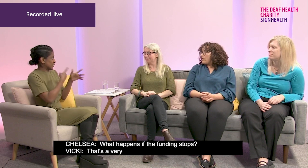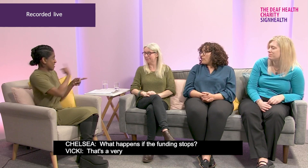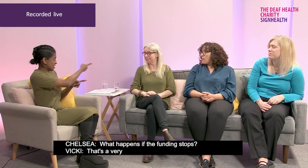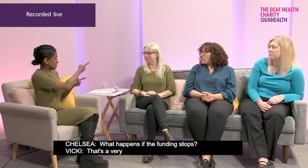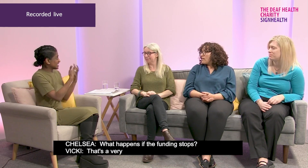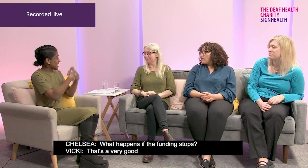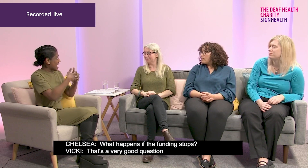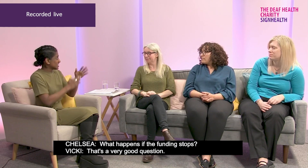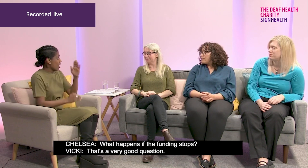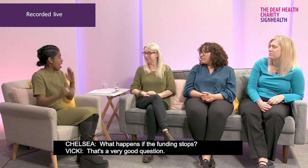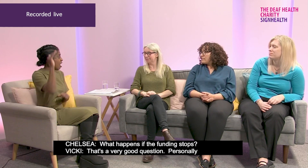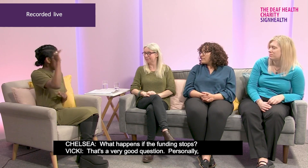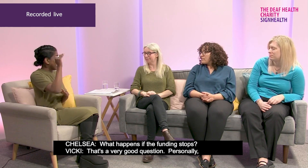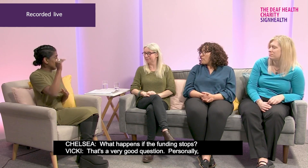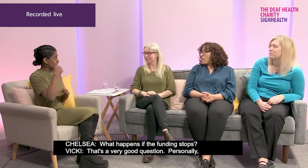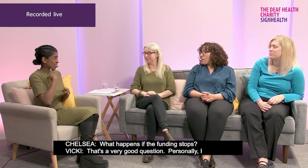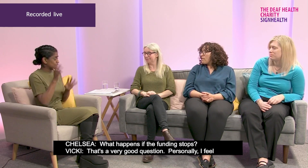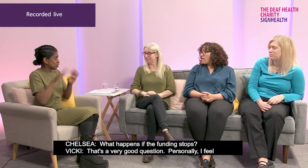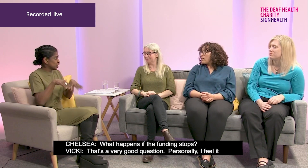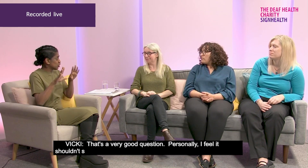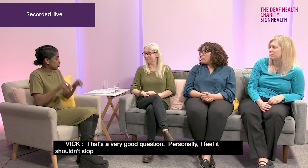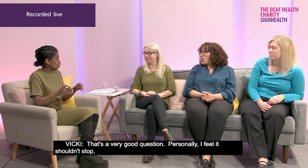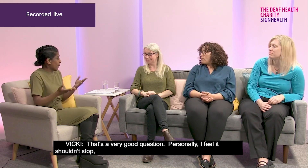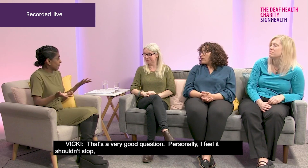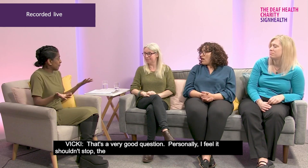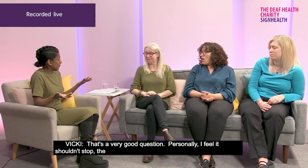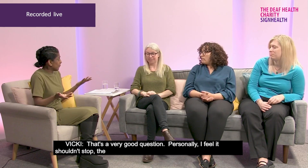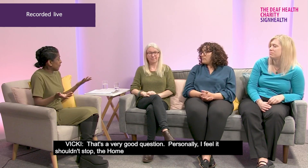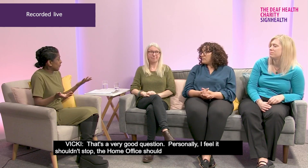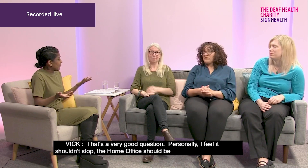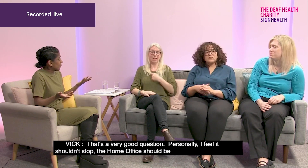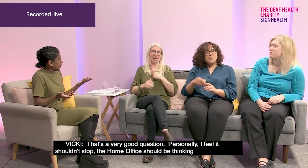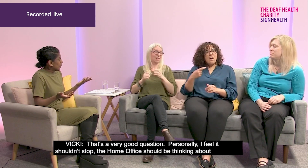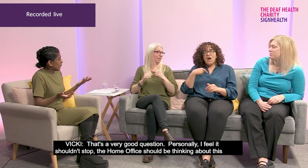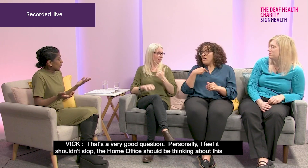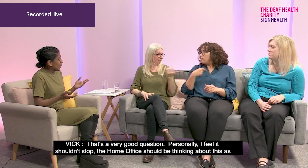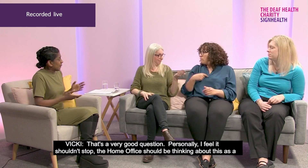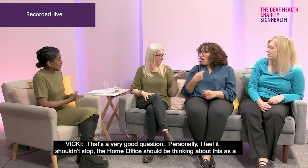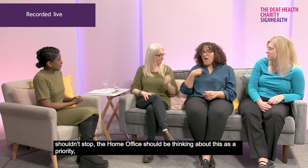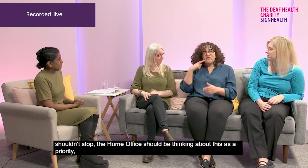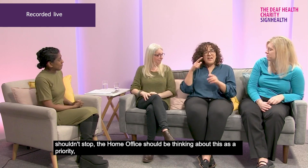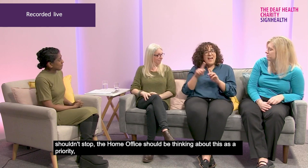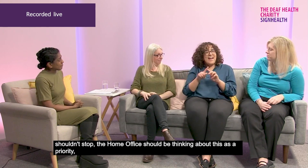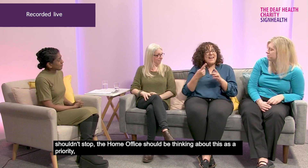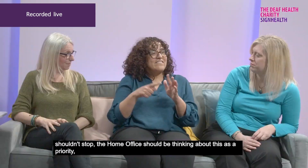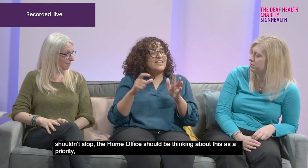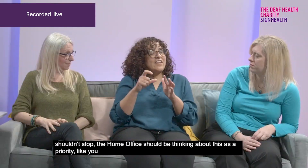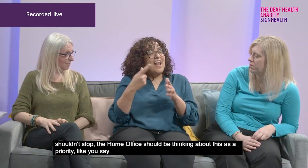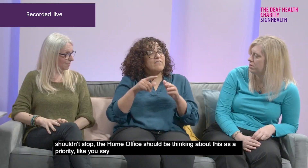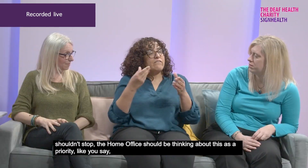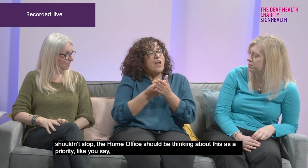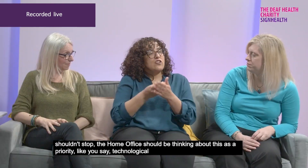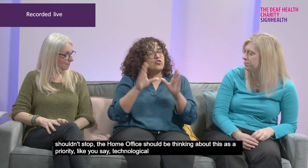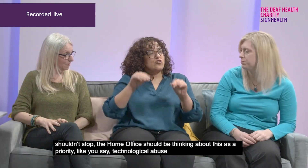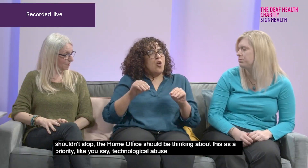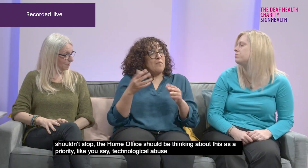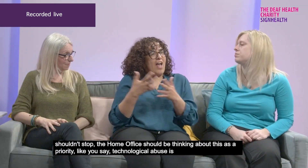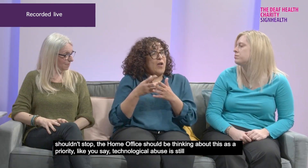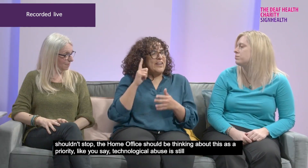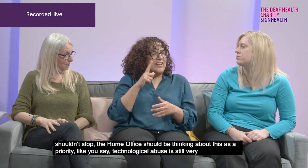be thinking about this as a priority. Like you say, technological abuse is still very high. As Emma's saying, like, if the funding